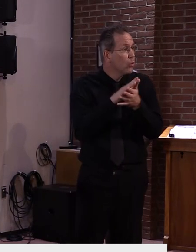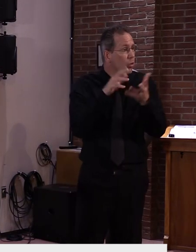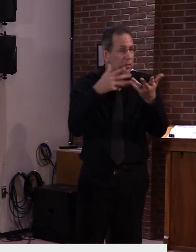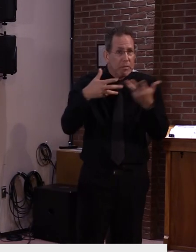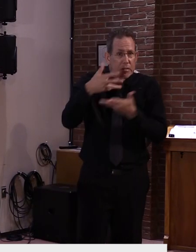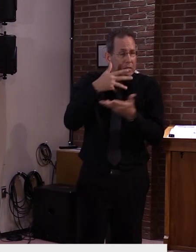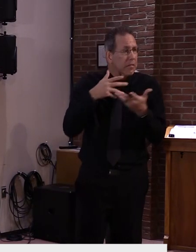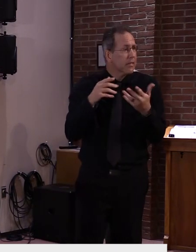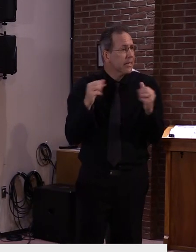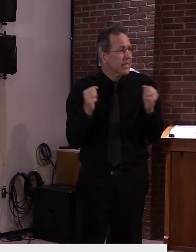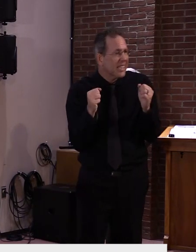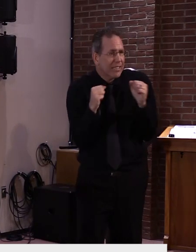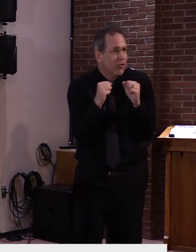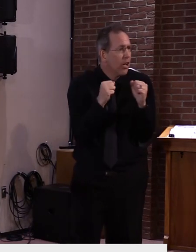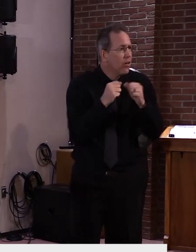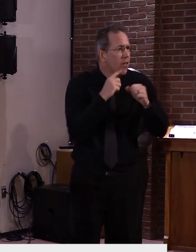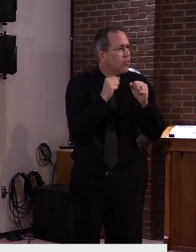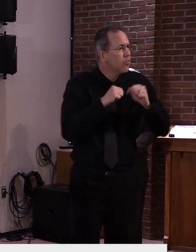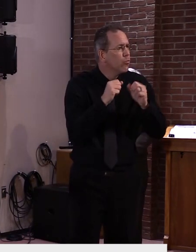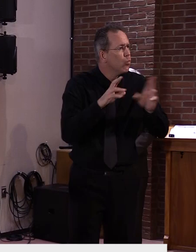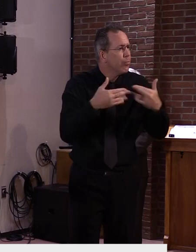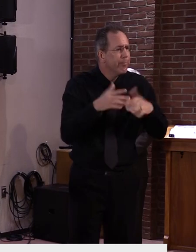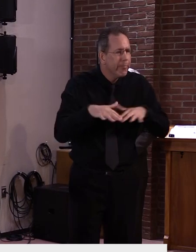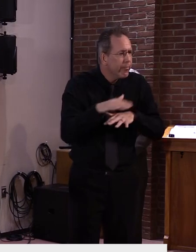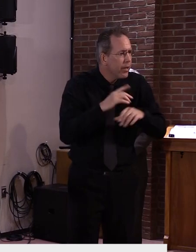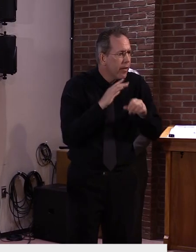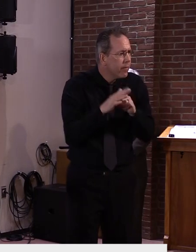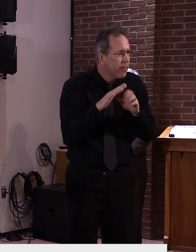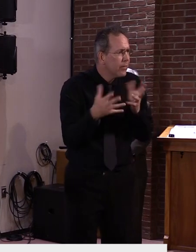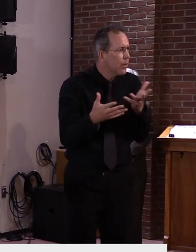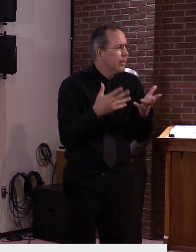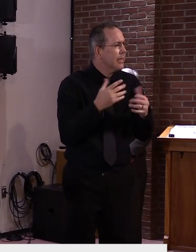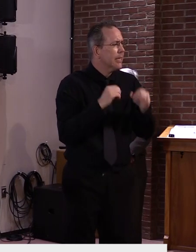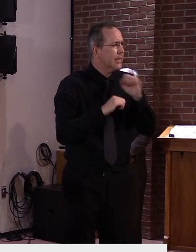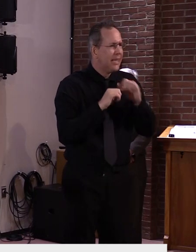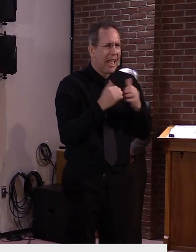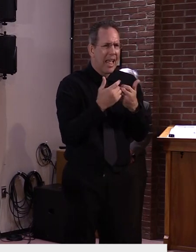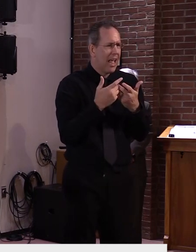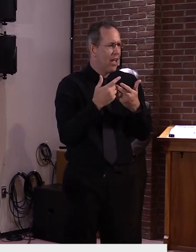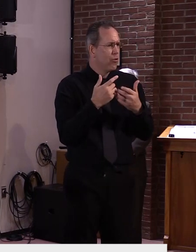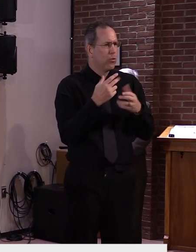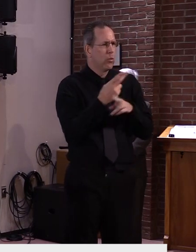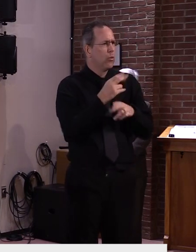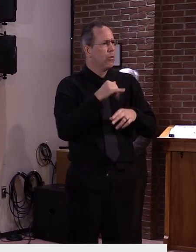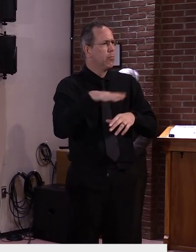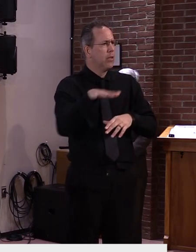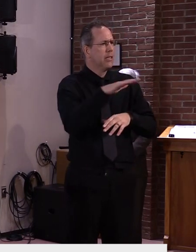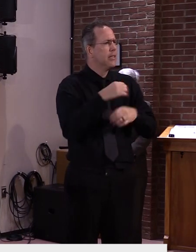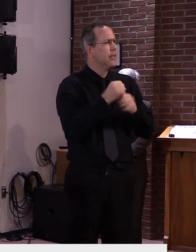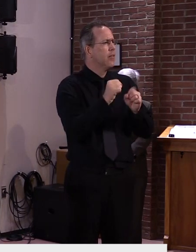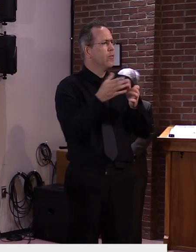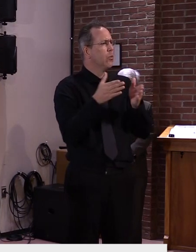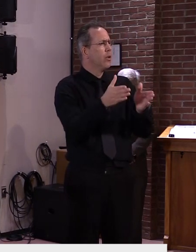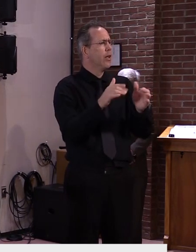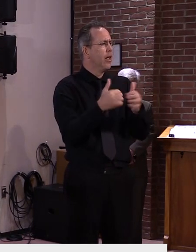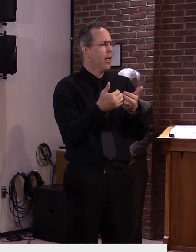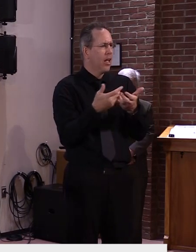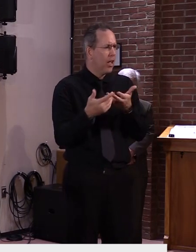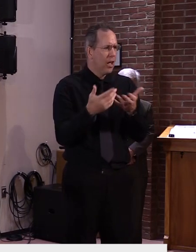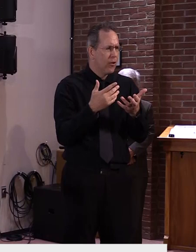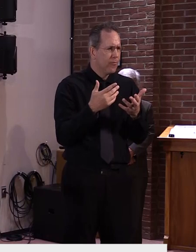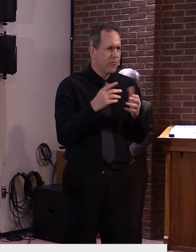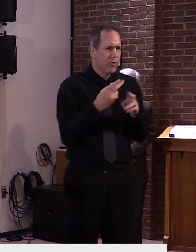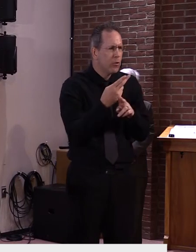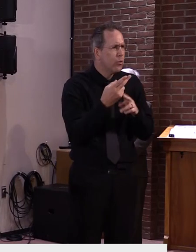all students, or the availability of their facilities and so forth. So I think we're striking the right balance in terms of establishing